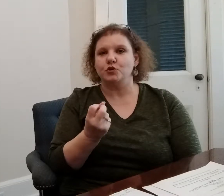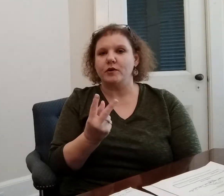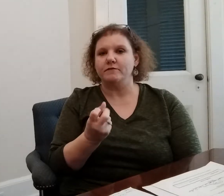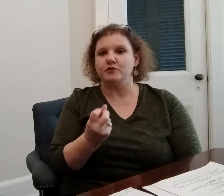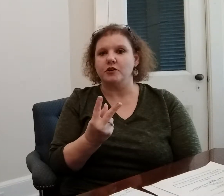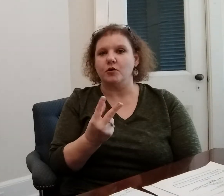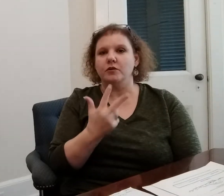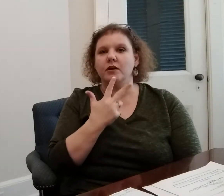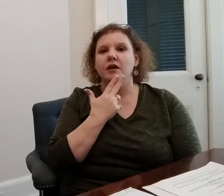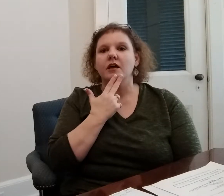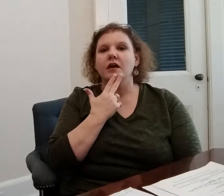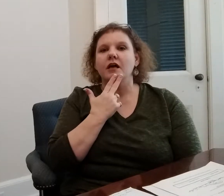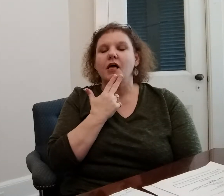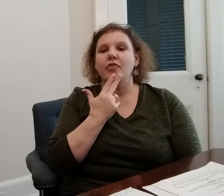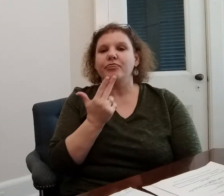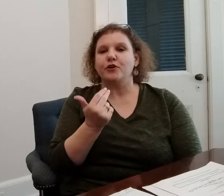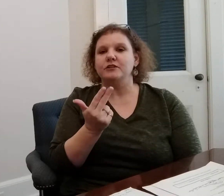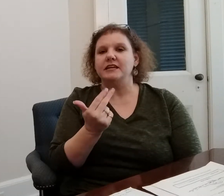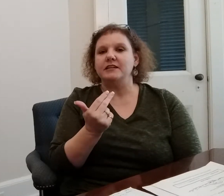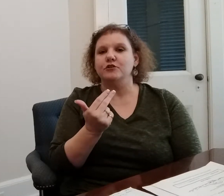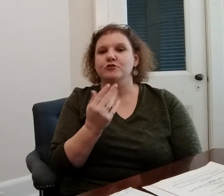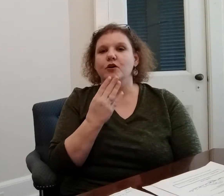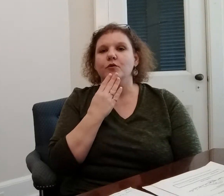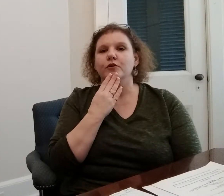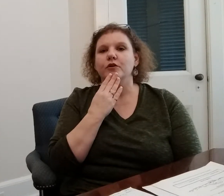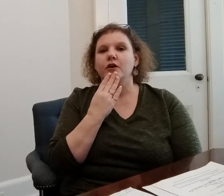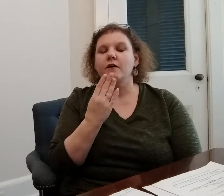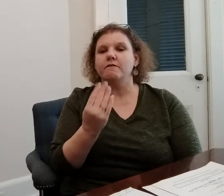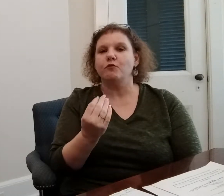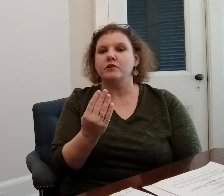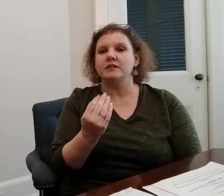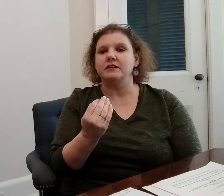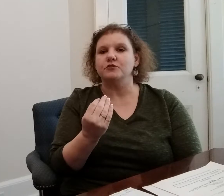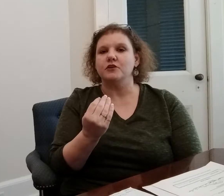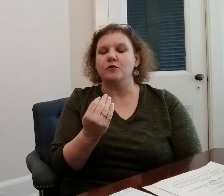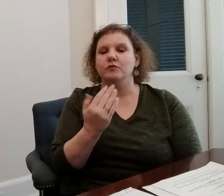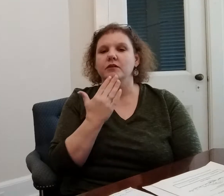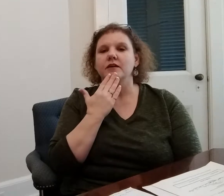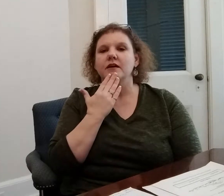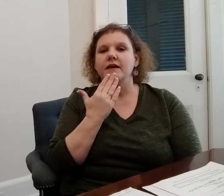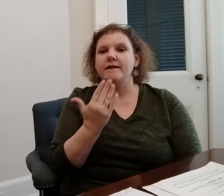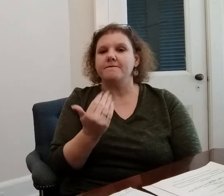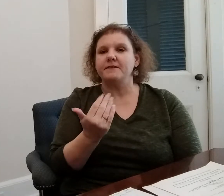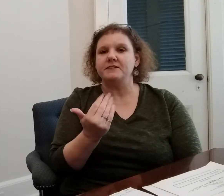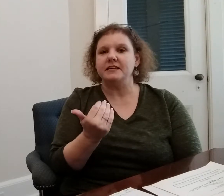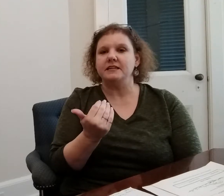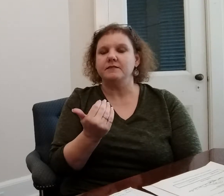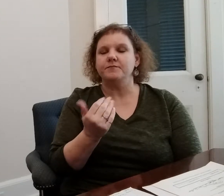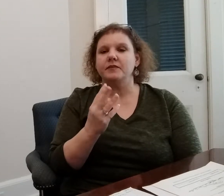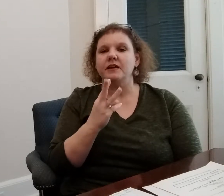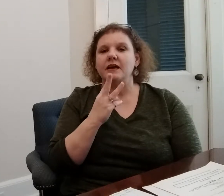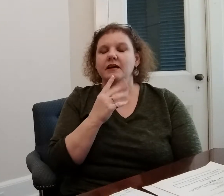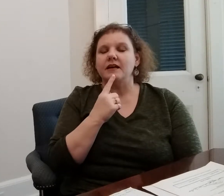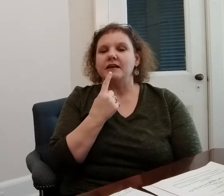twelve years old thirteen years old fourteen years old fifteen